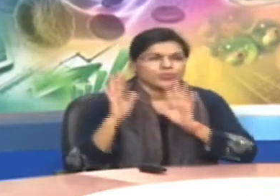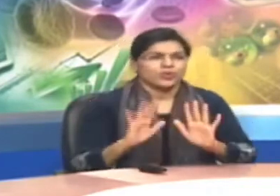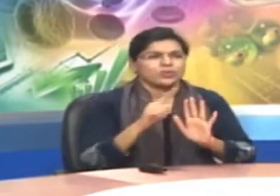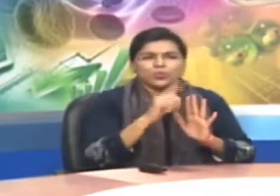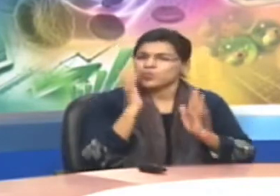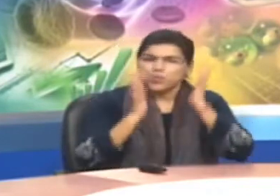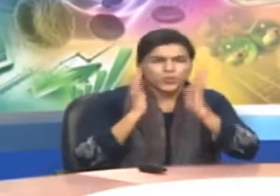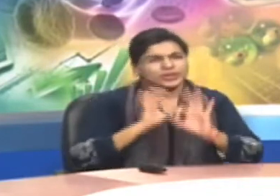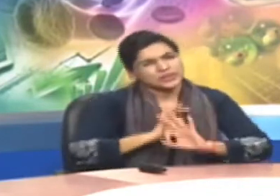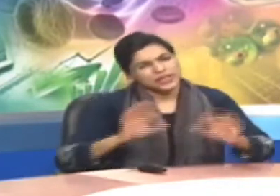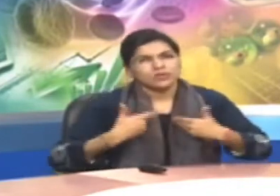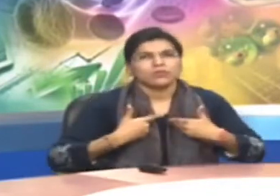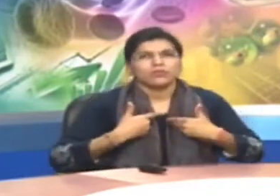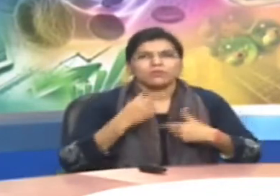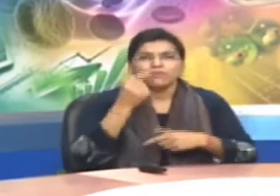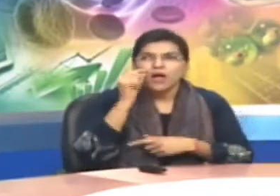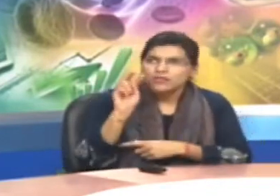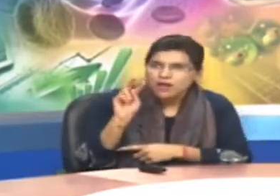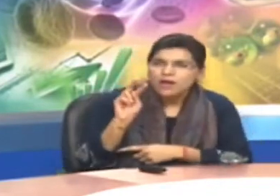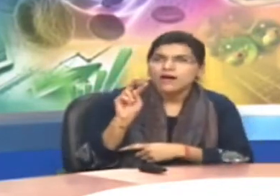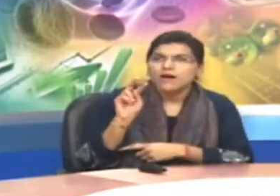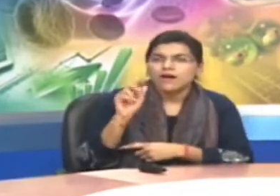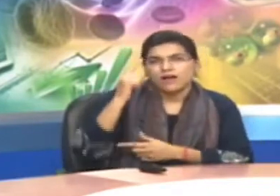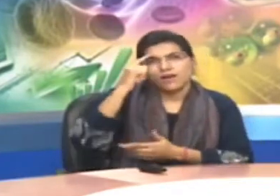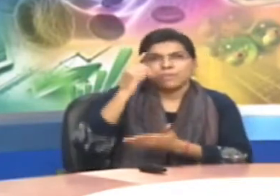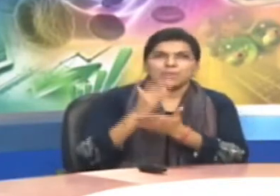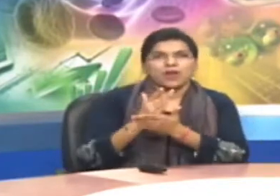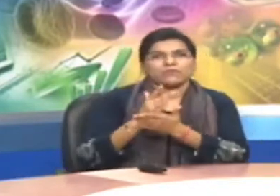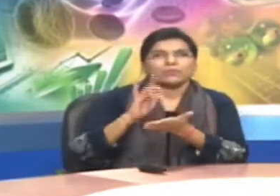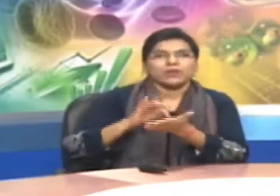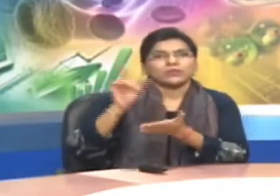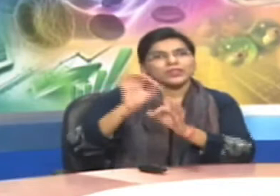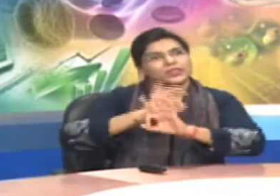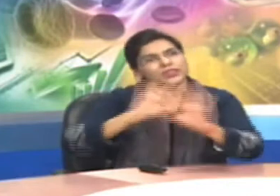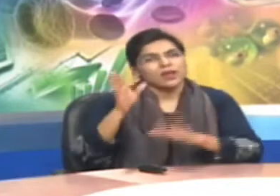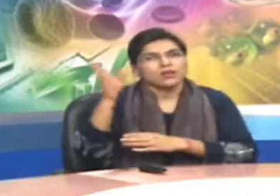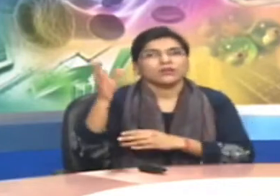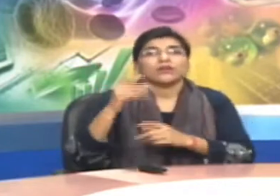responsibility for me if I were sent to his school.